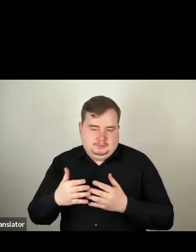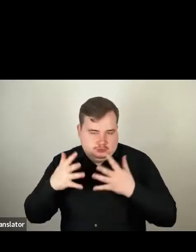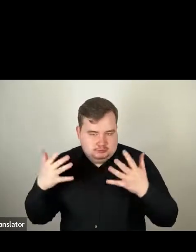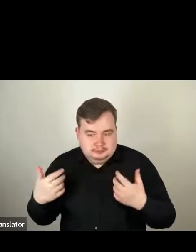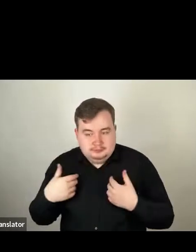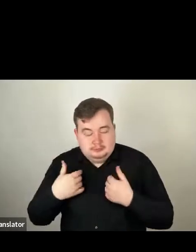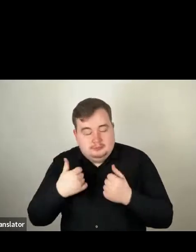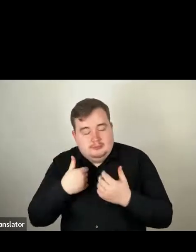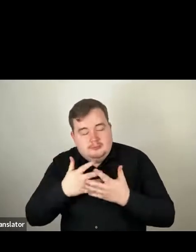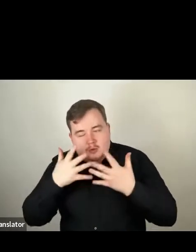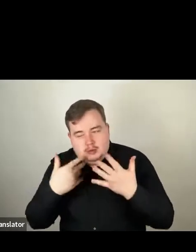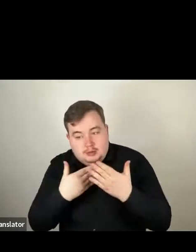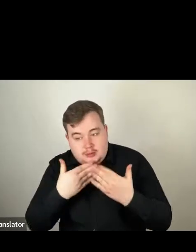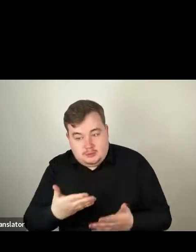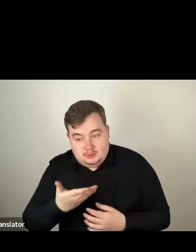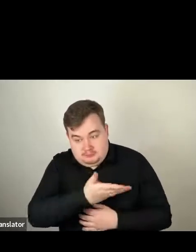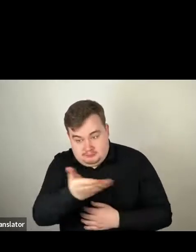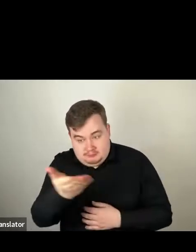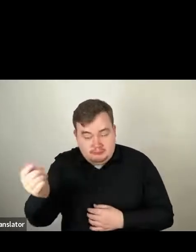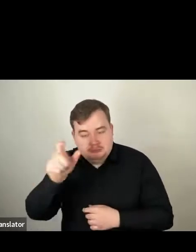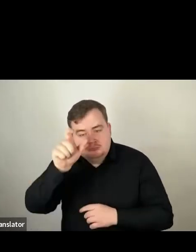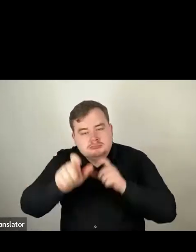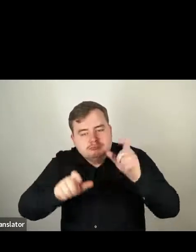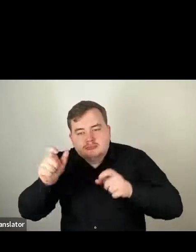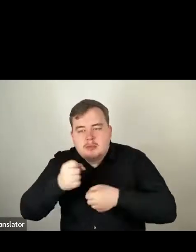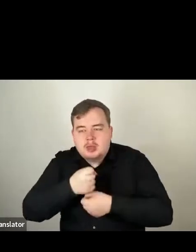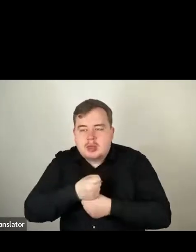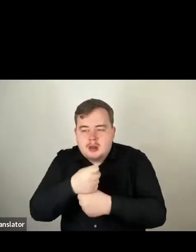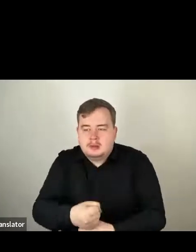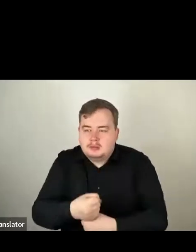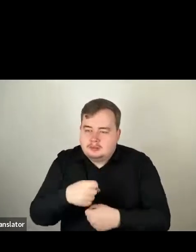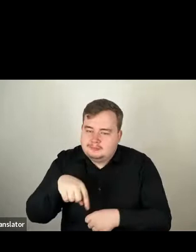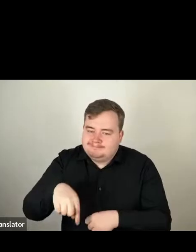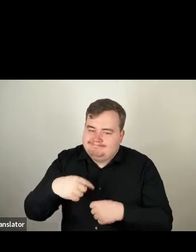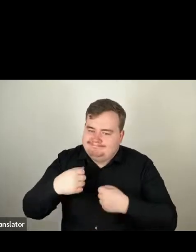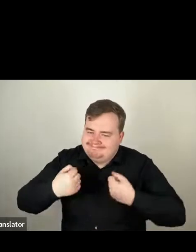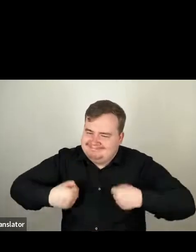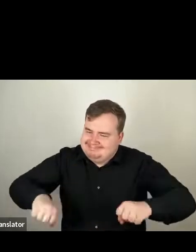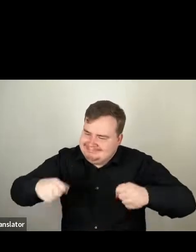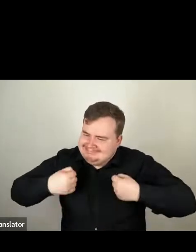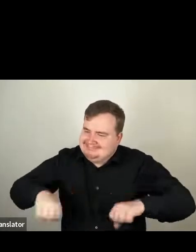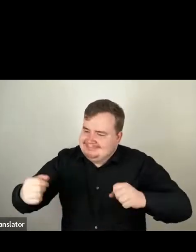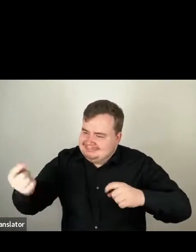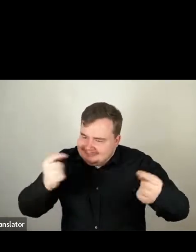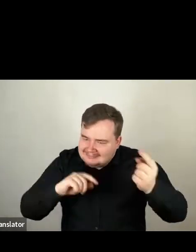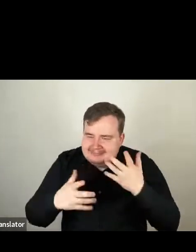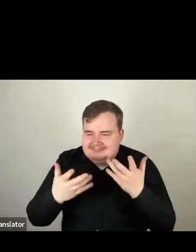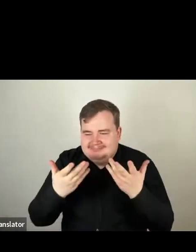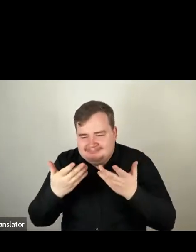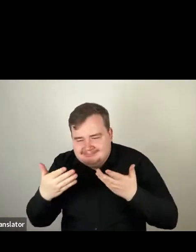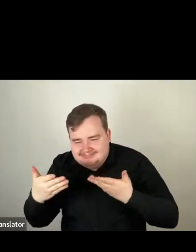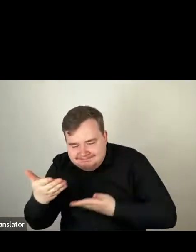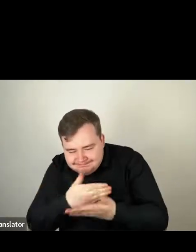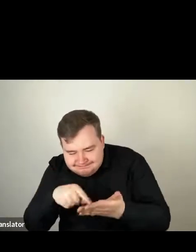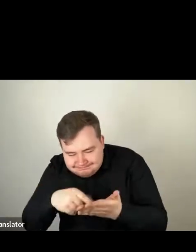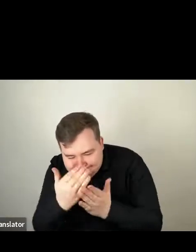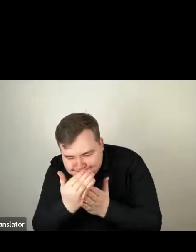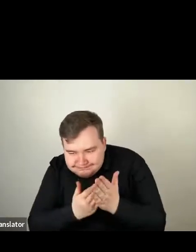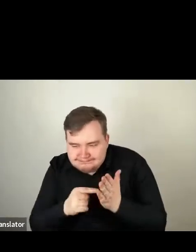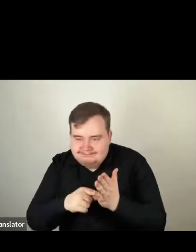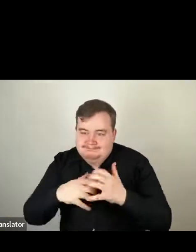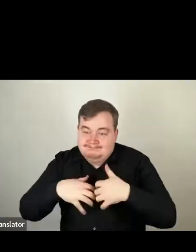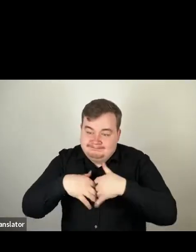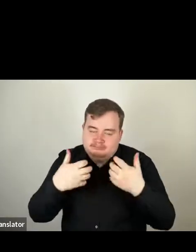national delegations for their substantial contribution to the guide despite their other